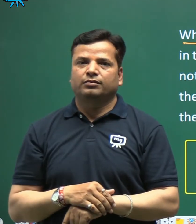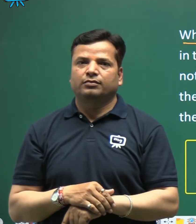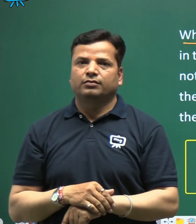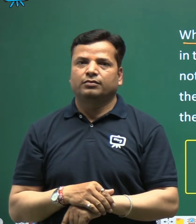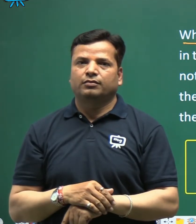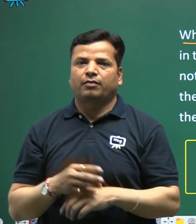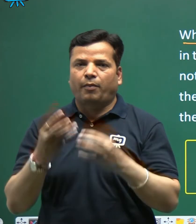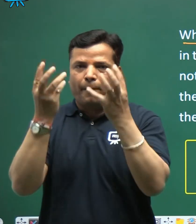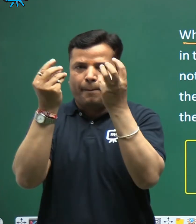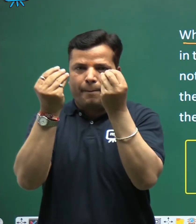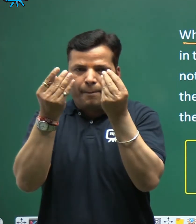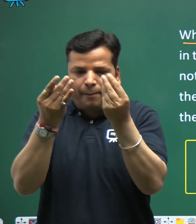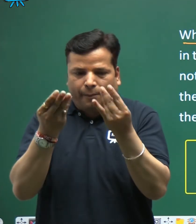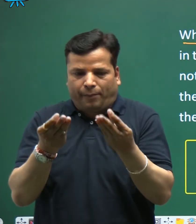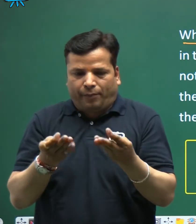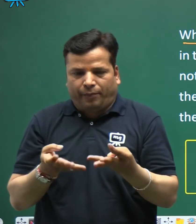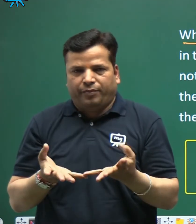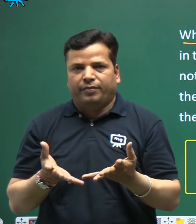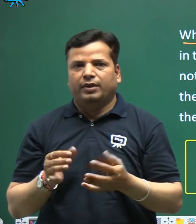melted